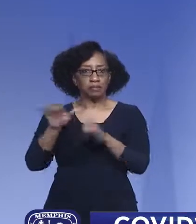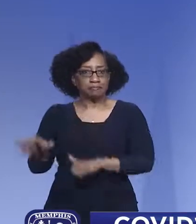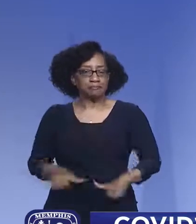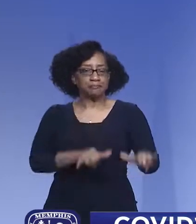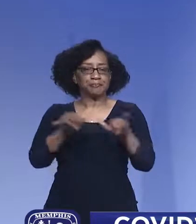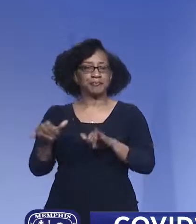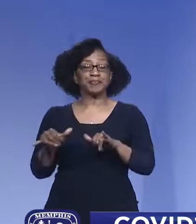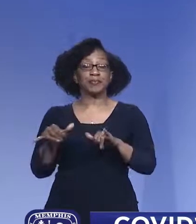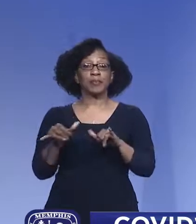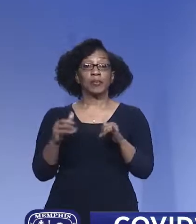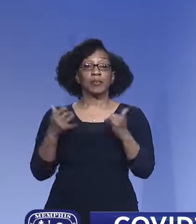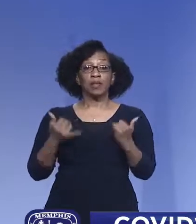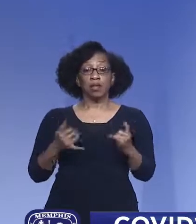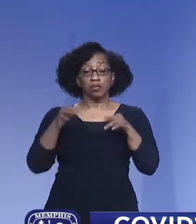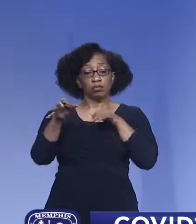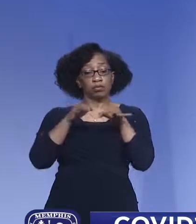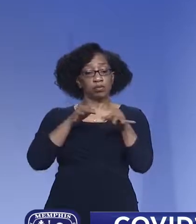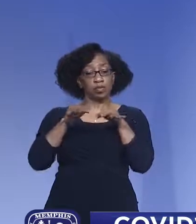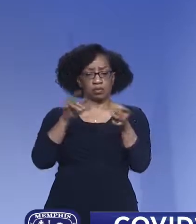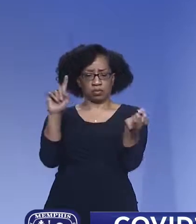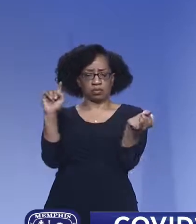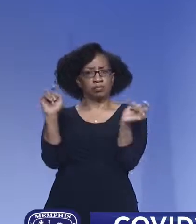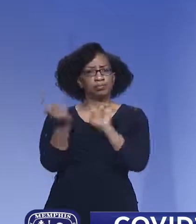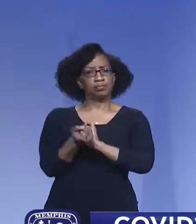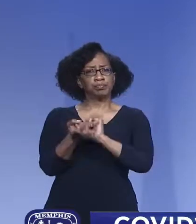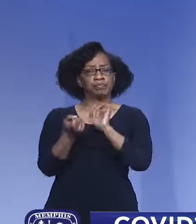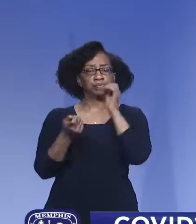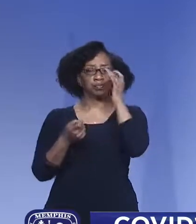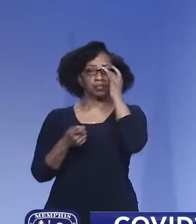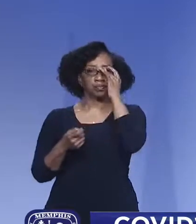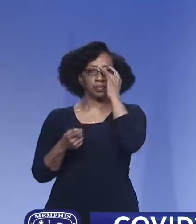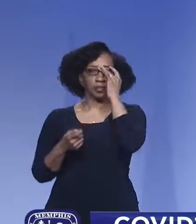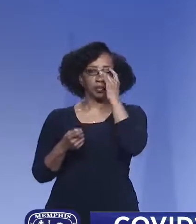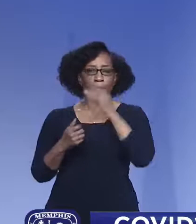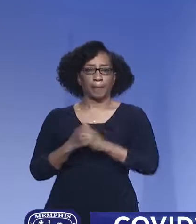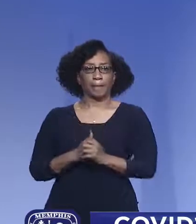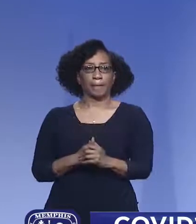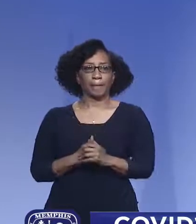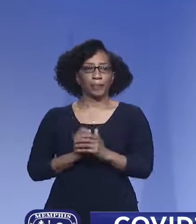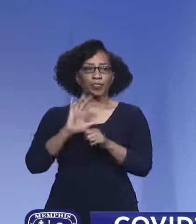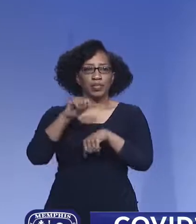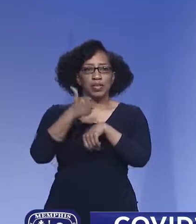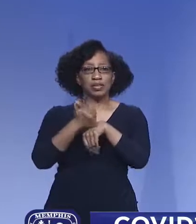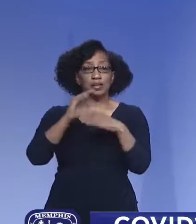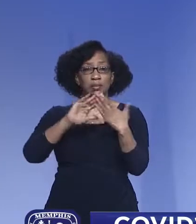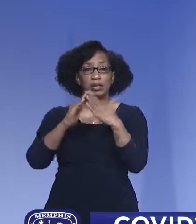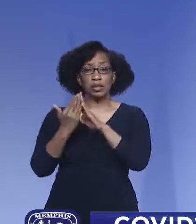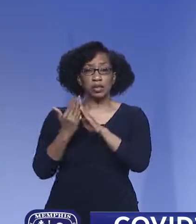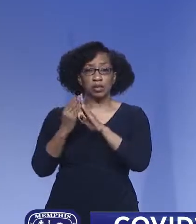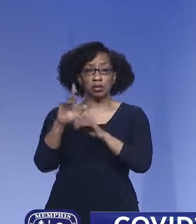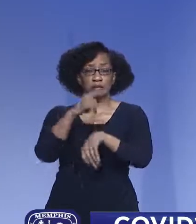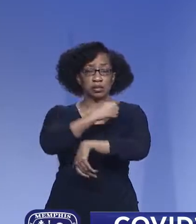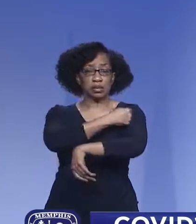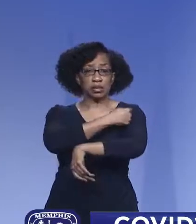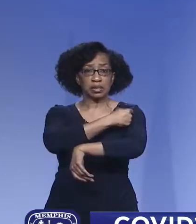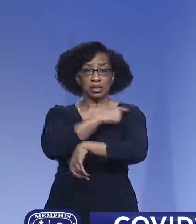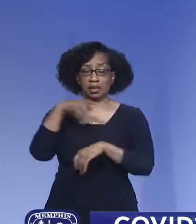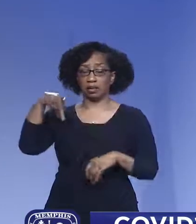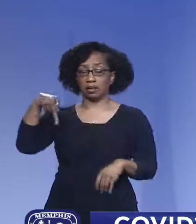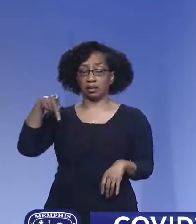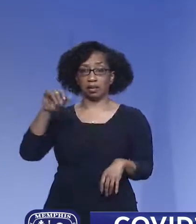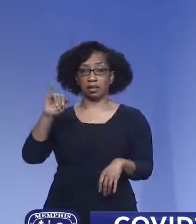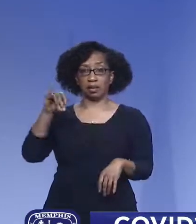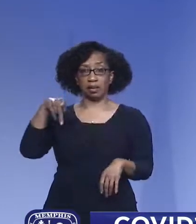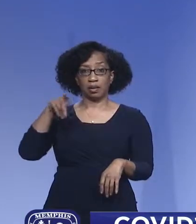let me talk a little bit about operational changes. As you know, especially when we stood up the Community Vaccination Center at the Pipkin building,